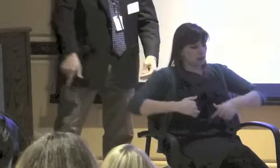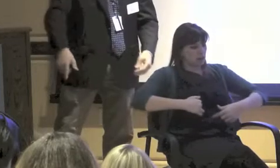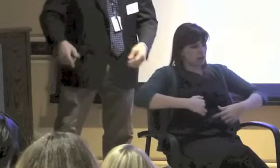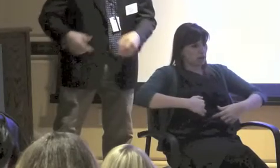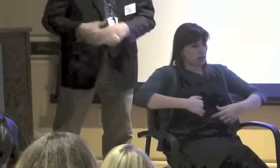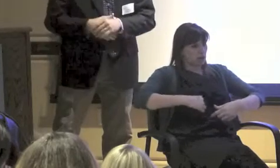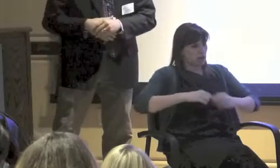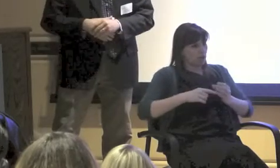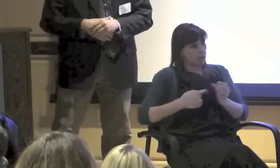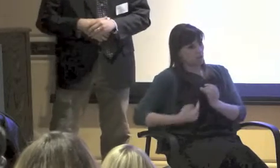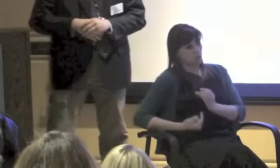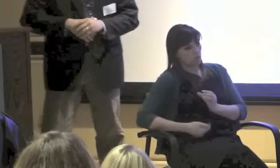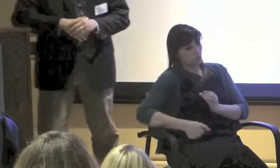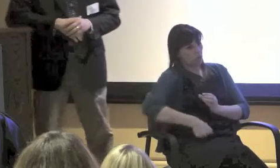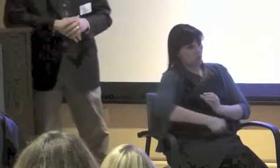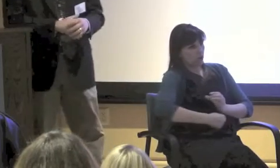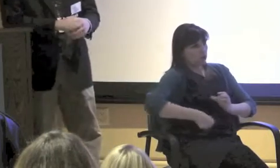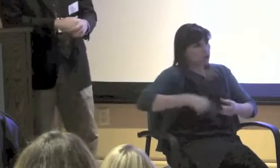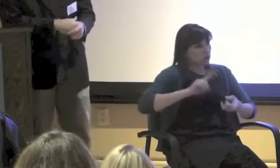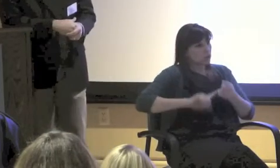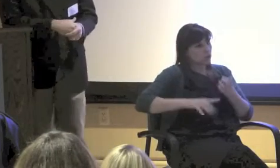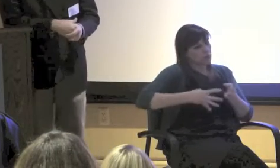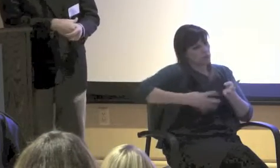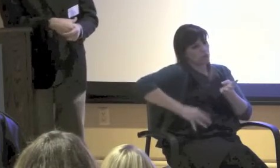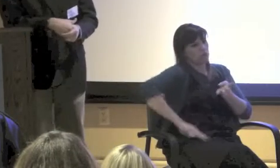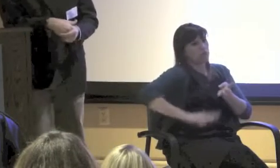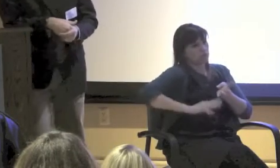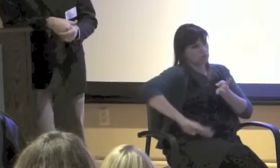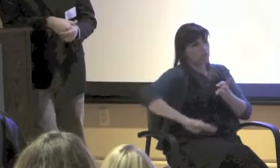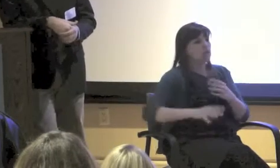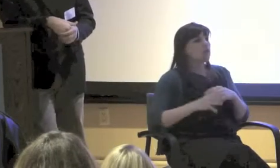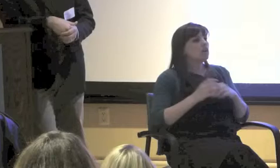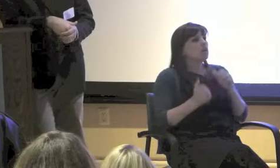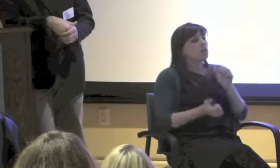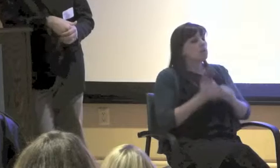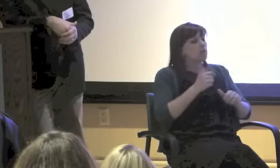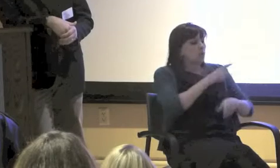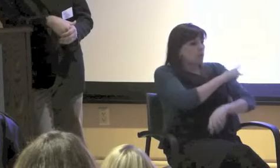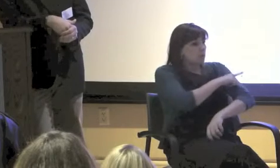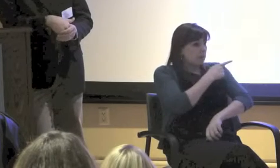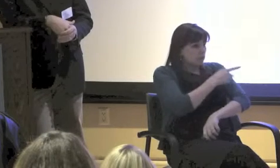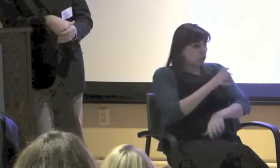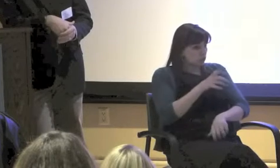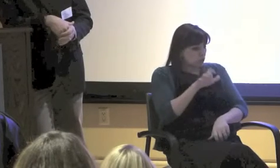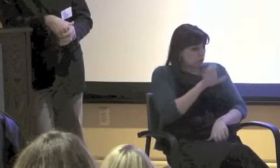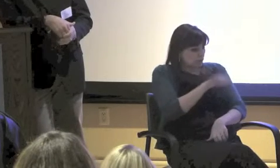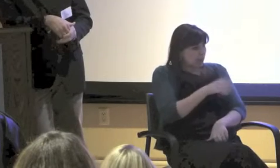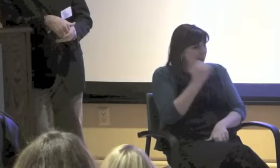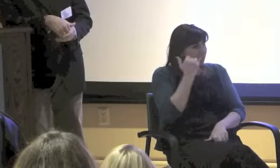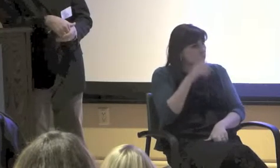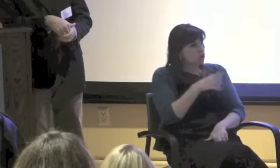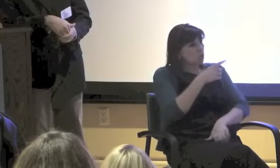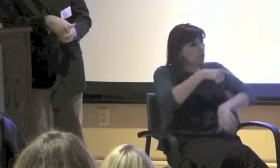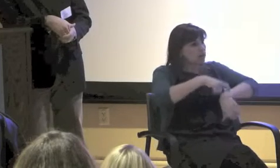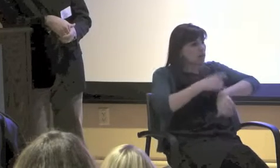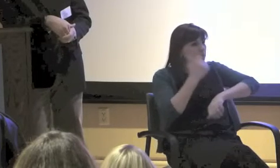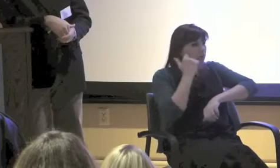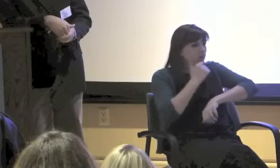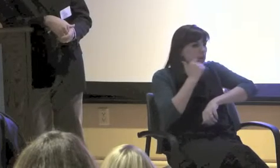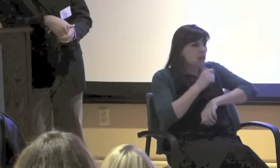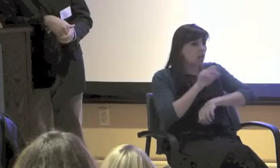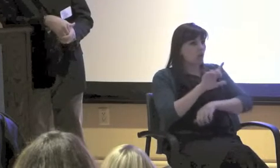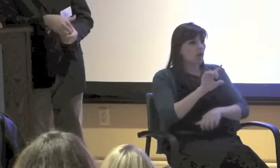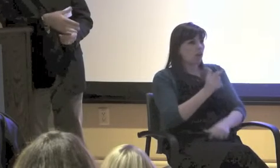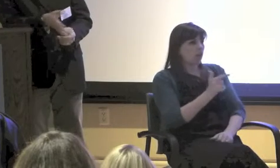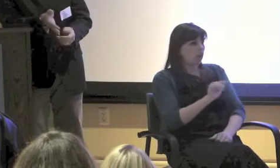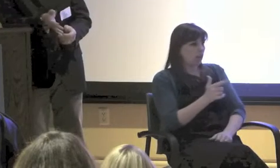out through the patient's rectum. And most patients who do this find that if they do it once a day or sometimes every